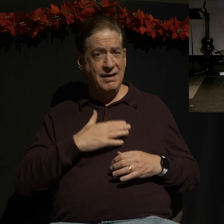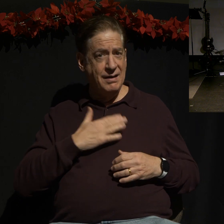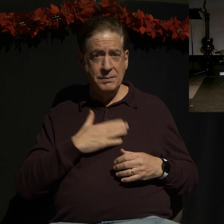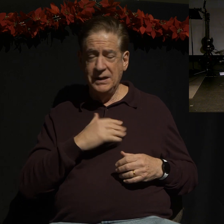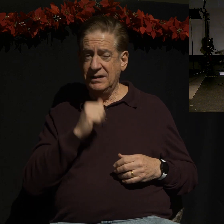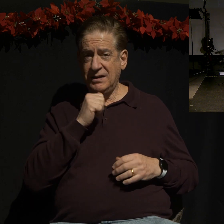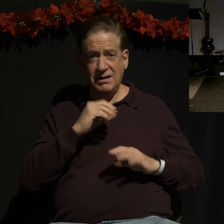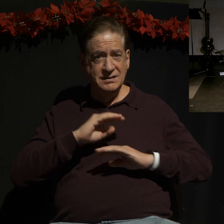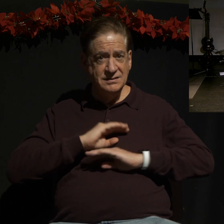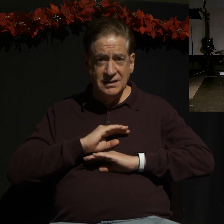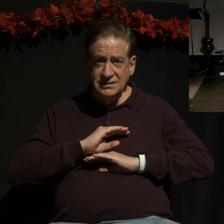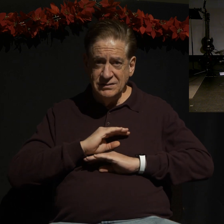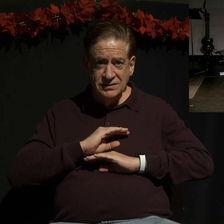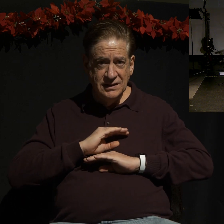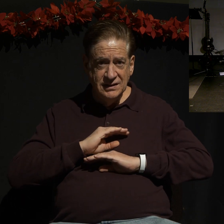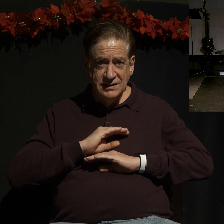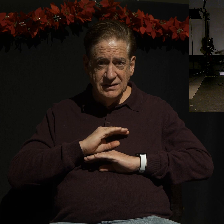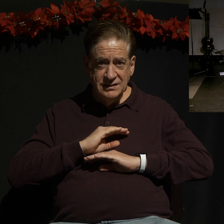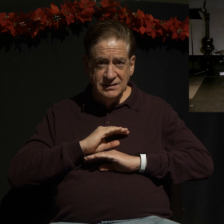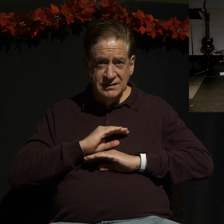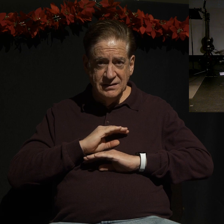not satisfied?